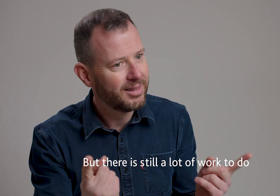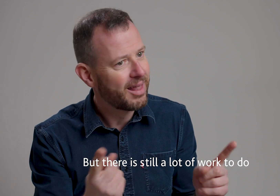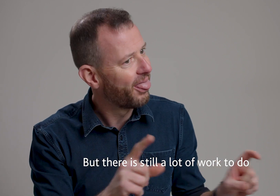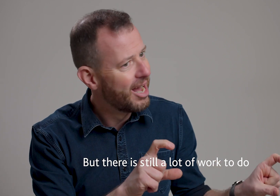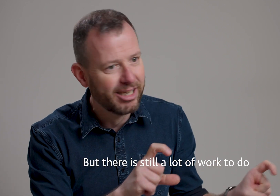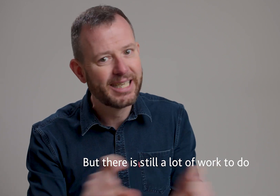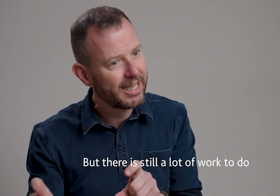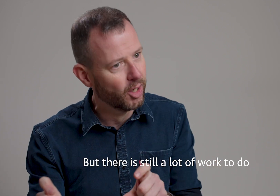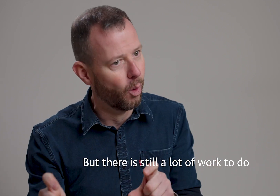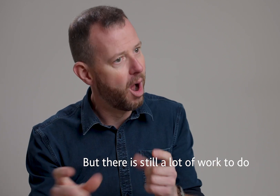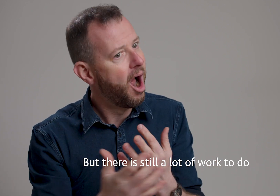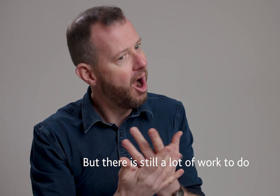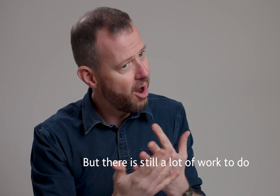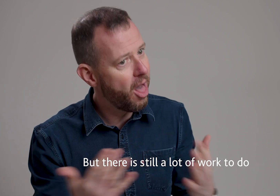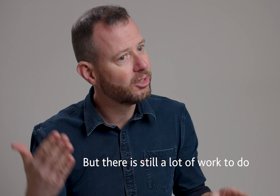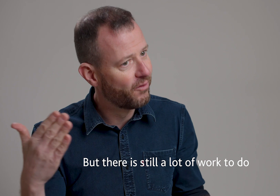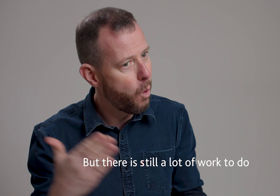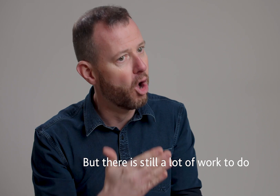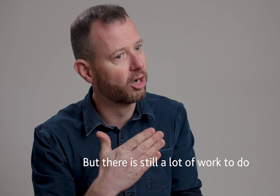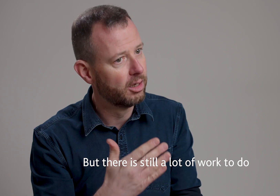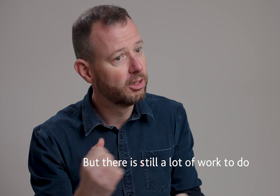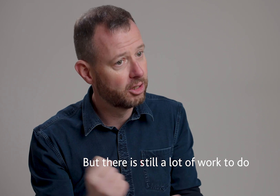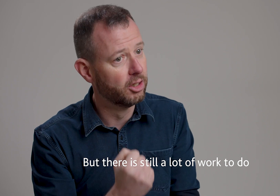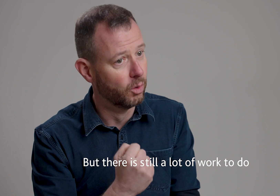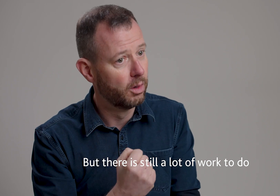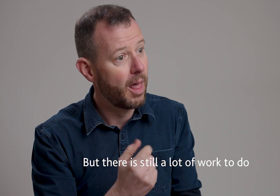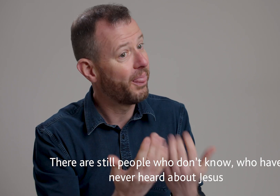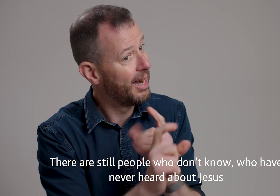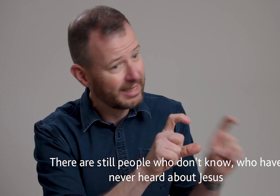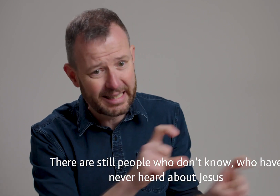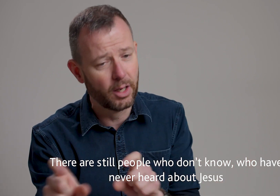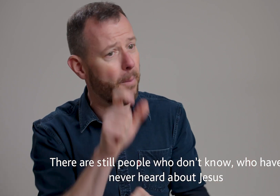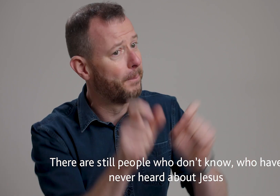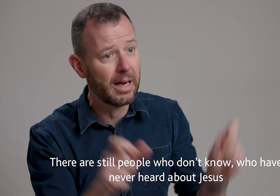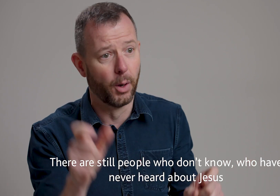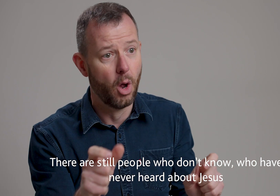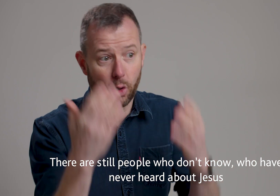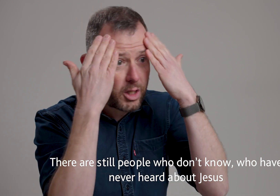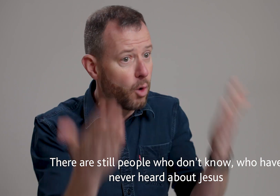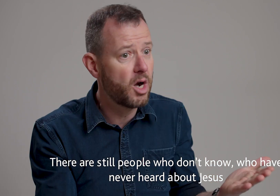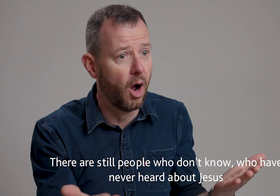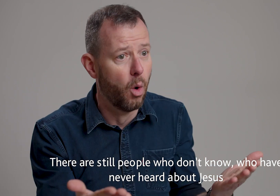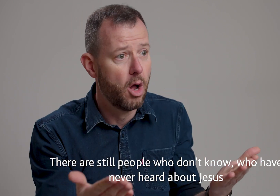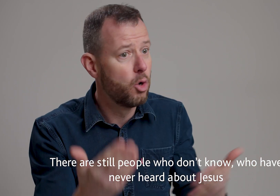stuff that we still a lot of work to do. There are still people who don't know, who